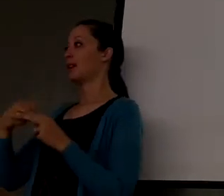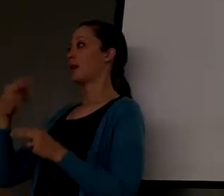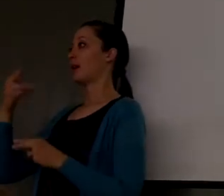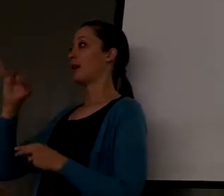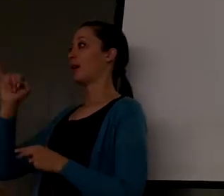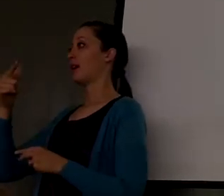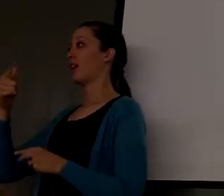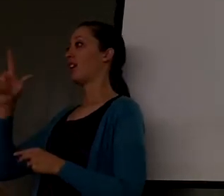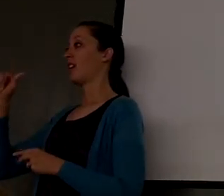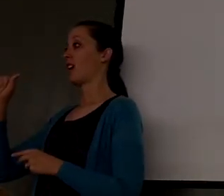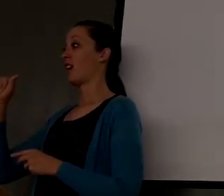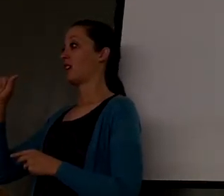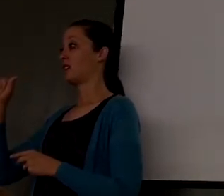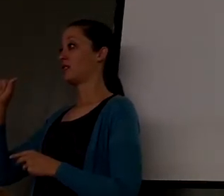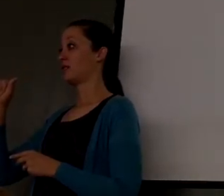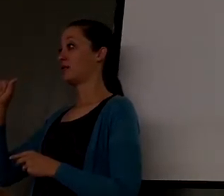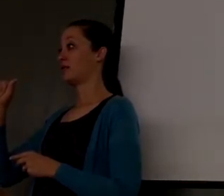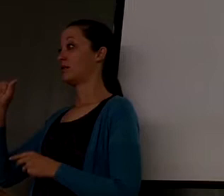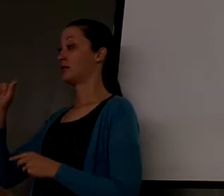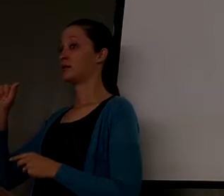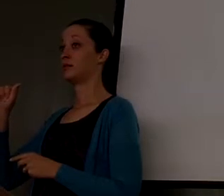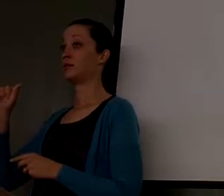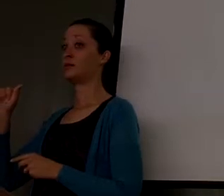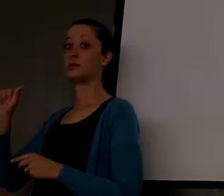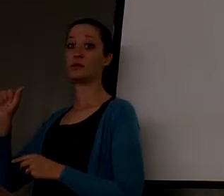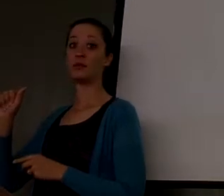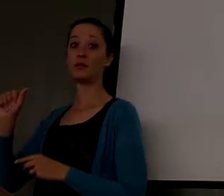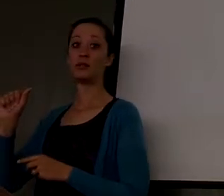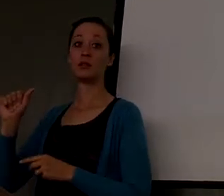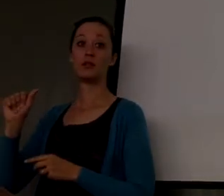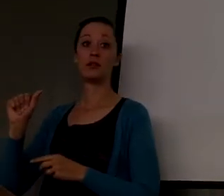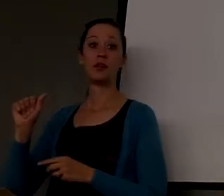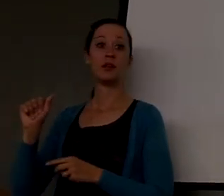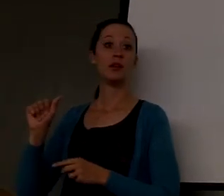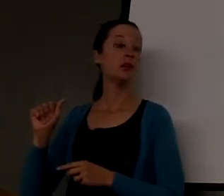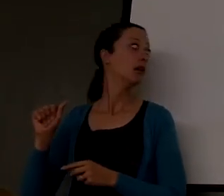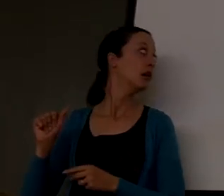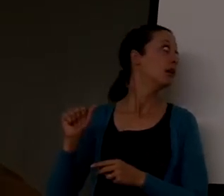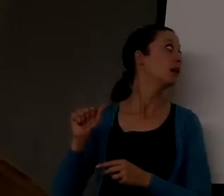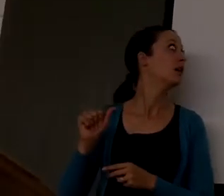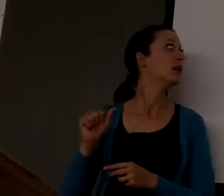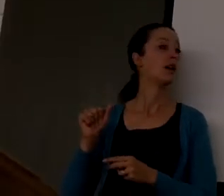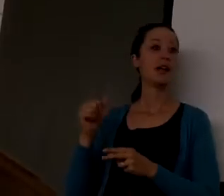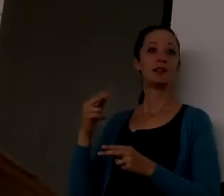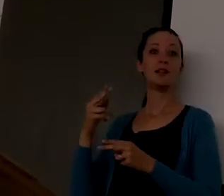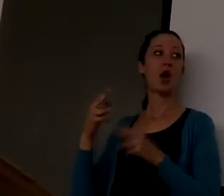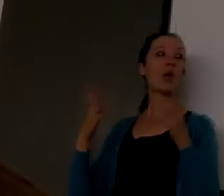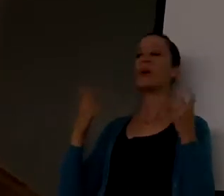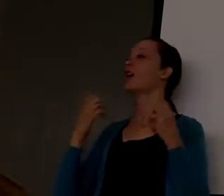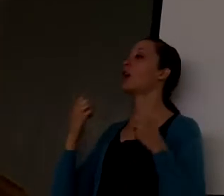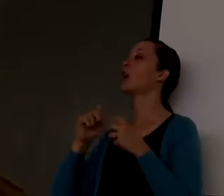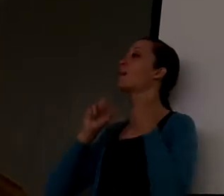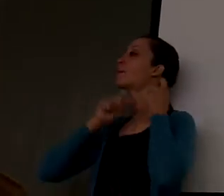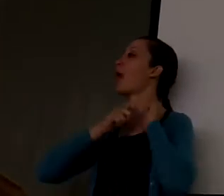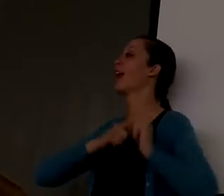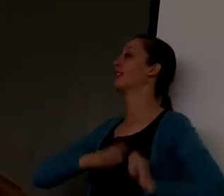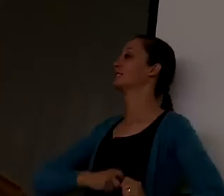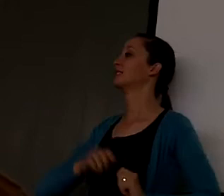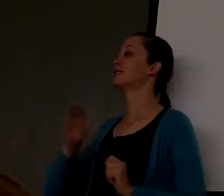20 years. What was Some the beginning that you said what it was? it's called Braids, and it's